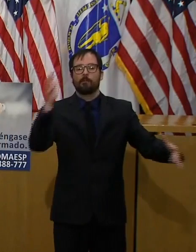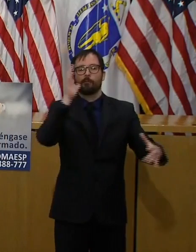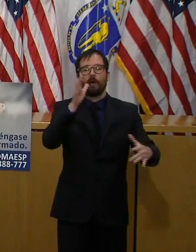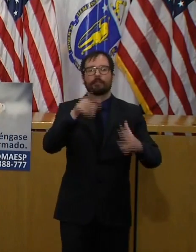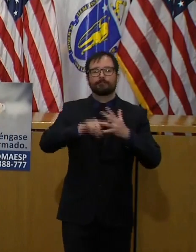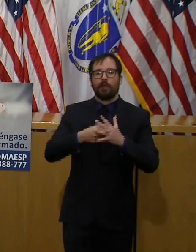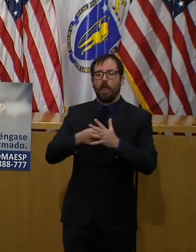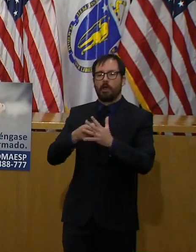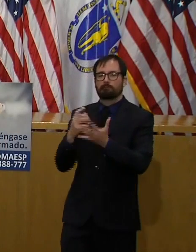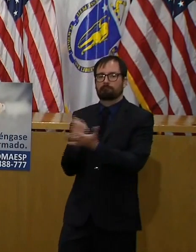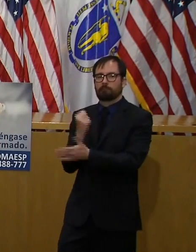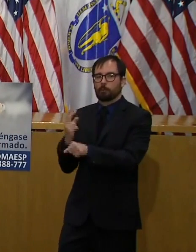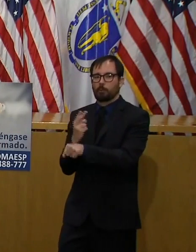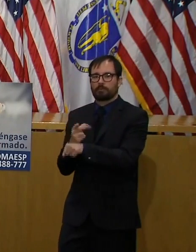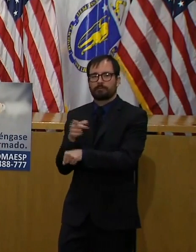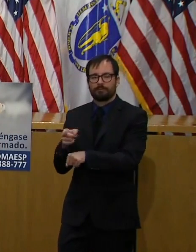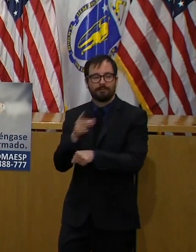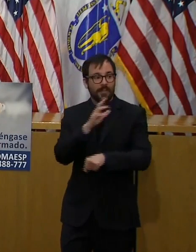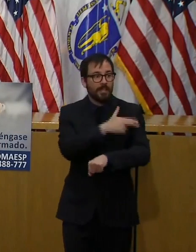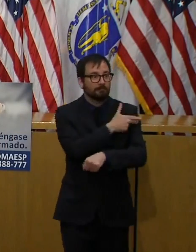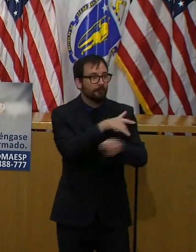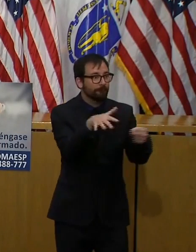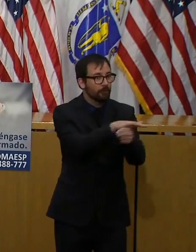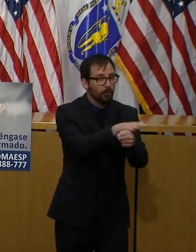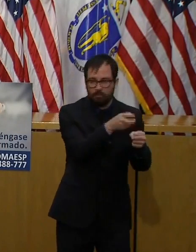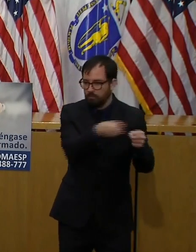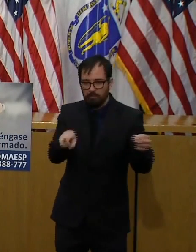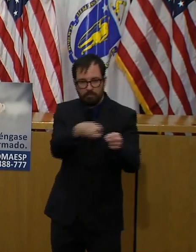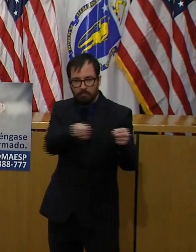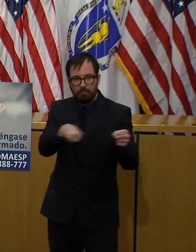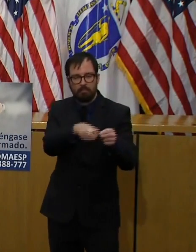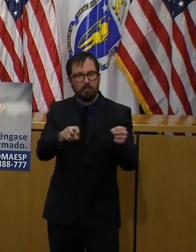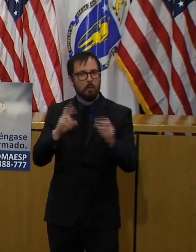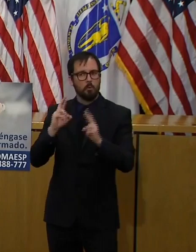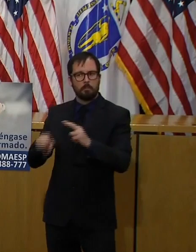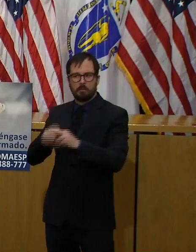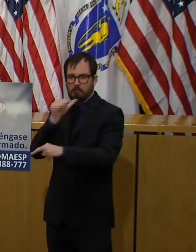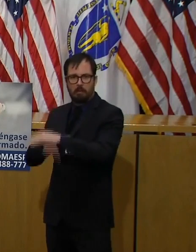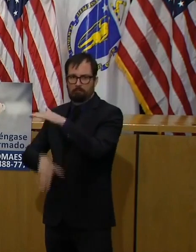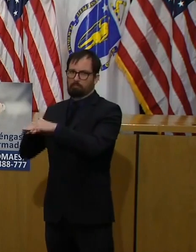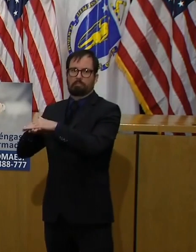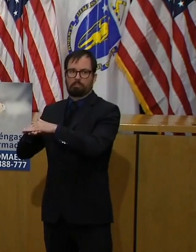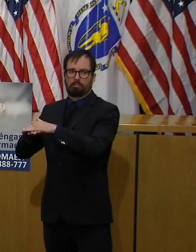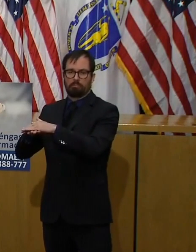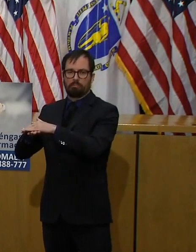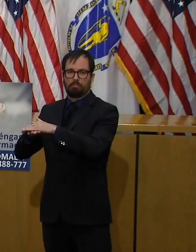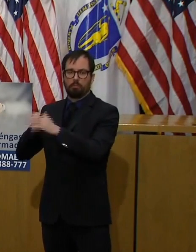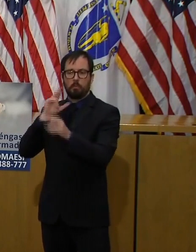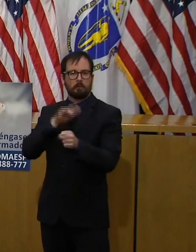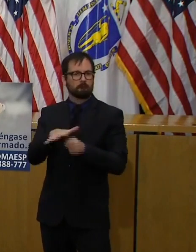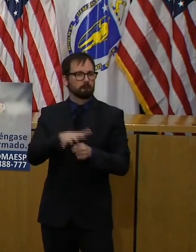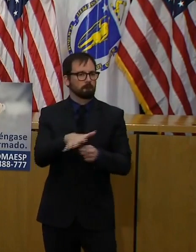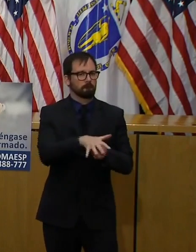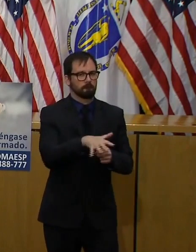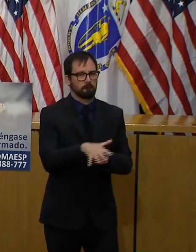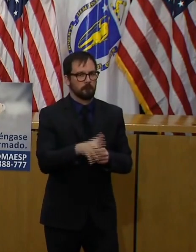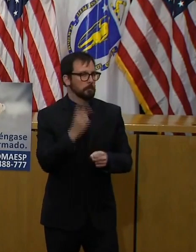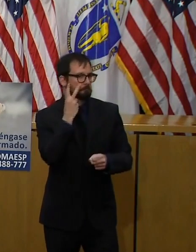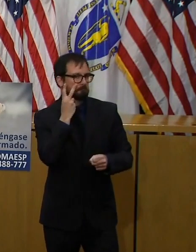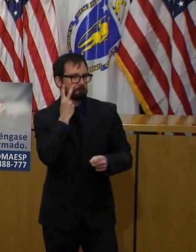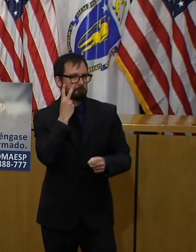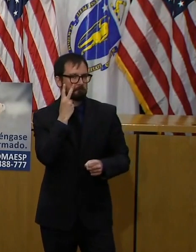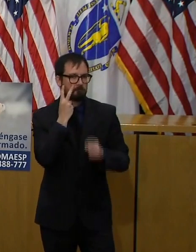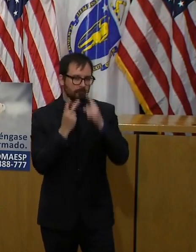or affects our hospital system's ability to care for people, but we do want to be able to rely on those beds if we need